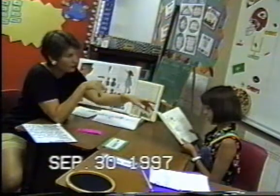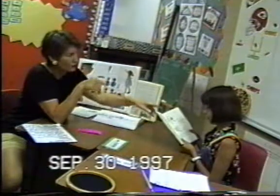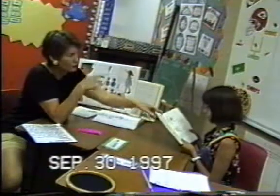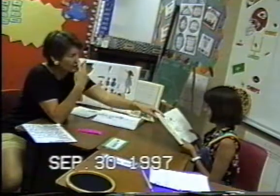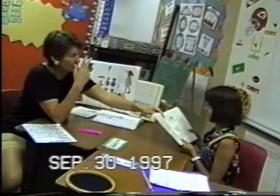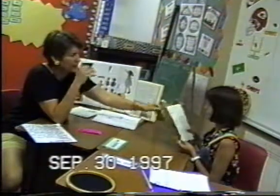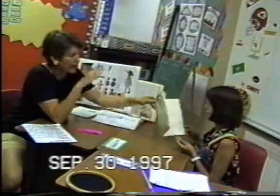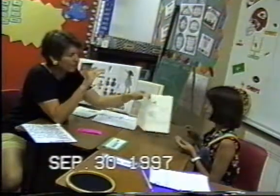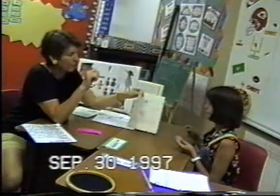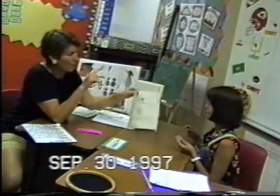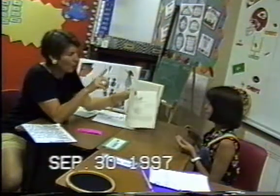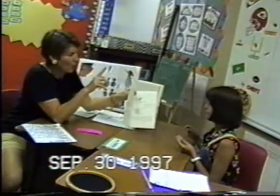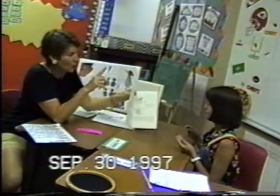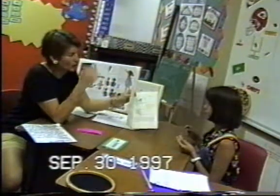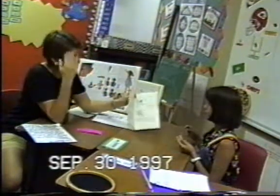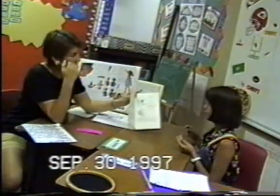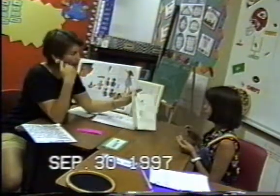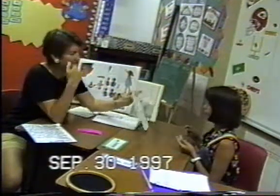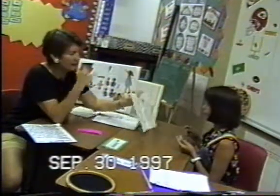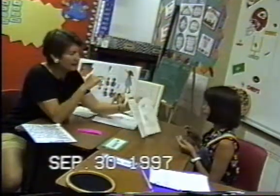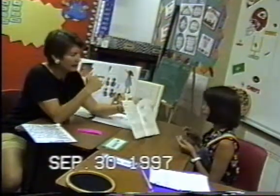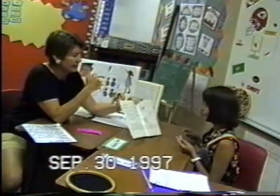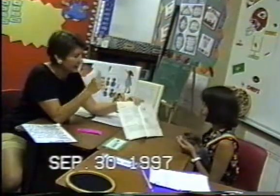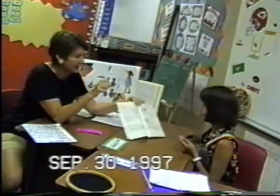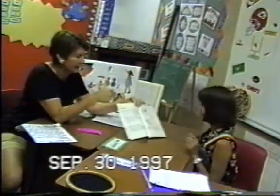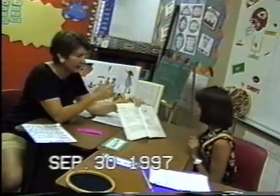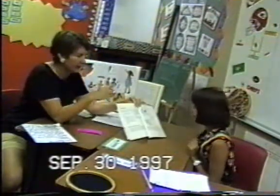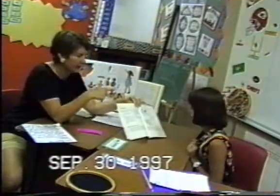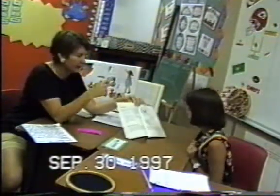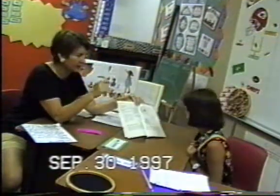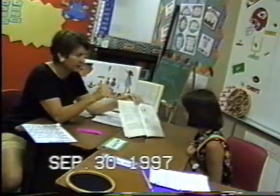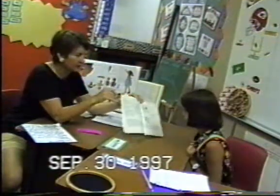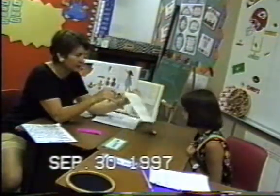Do you see a bold heading any place?